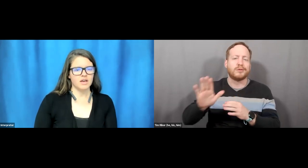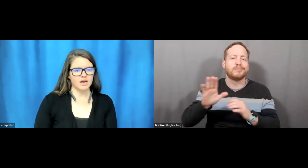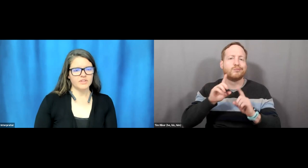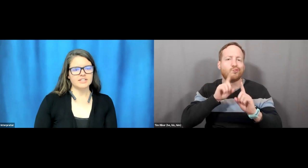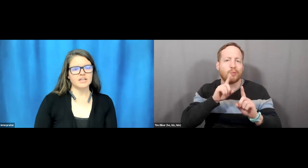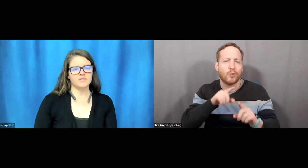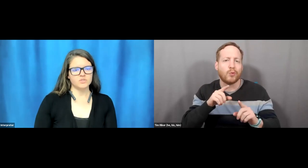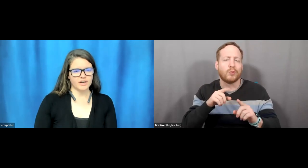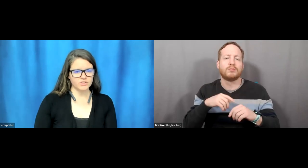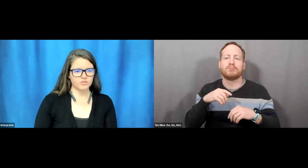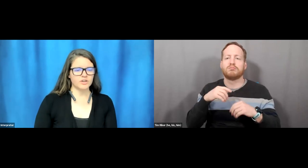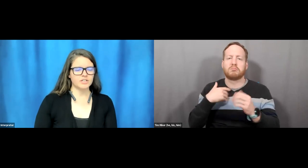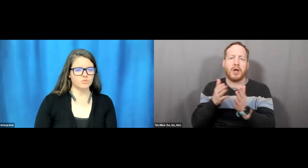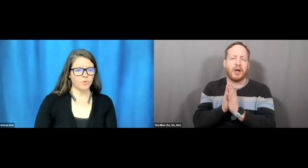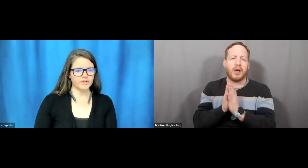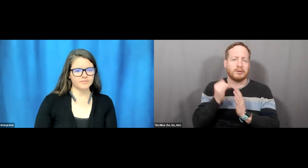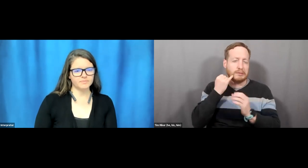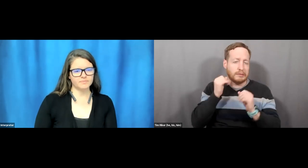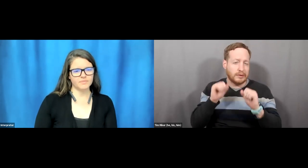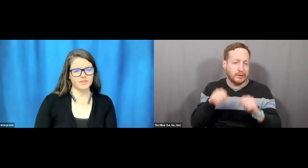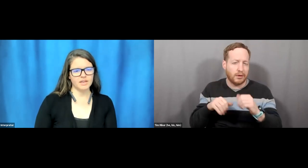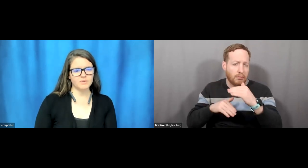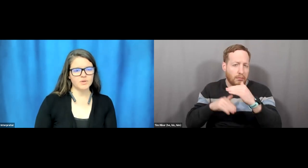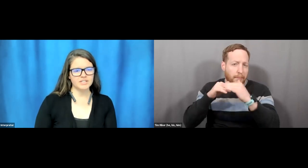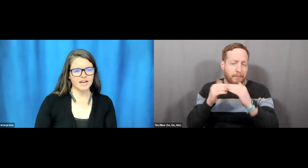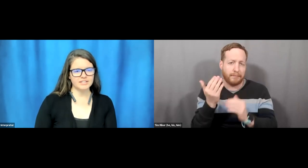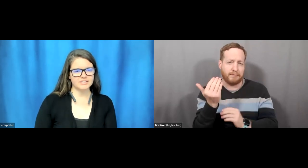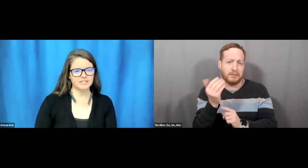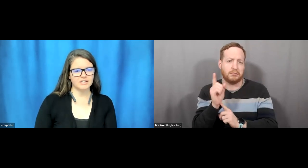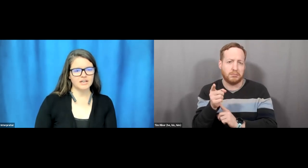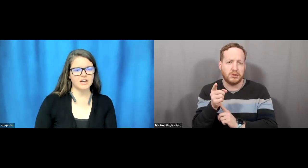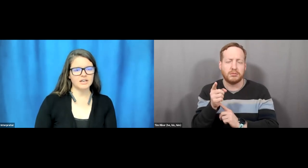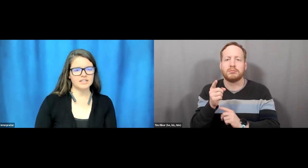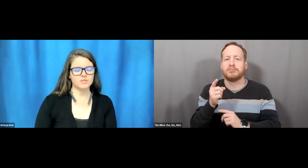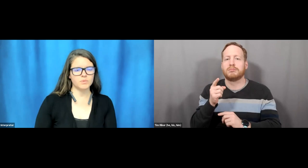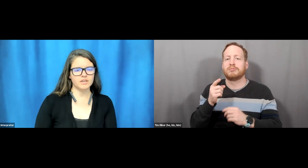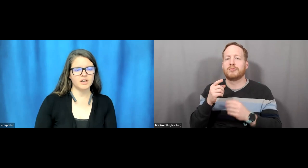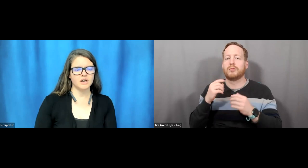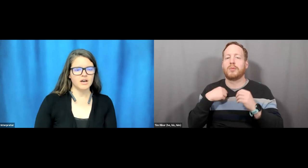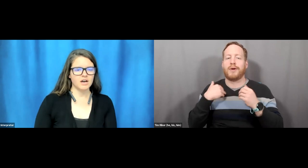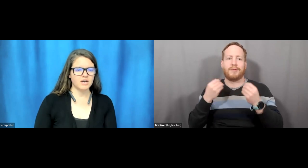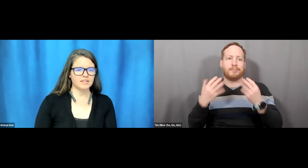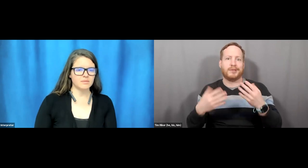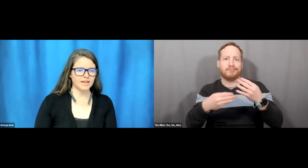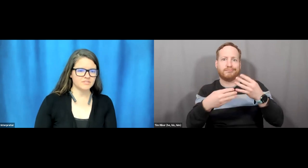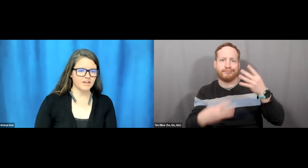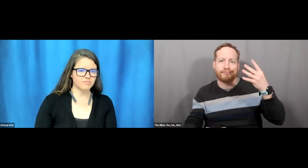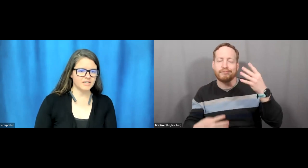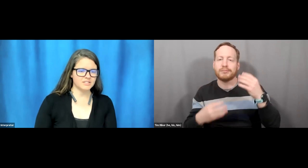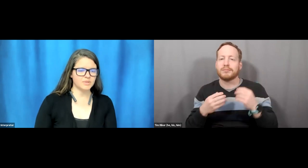the Executive Director, for his report. And I'm going to ask it to be at the max 5 minutes, because